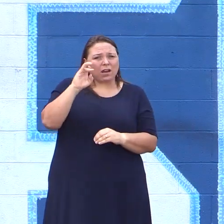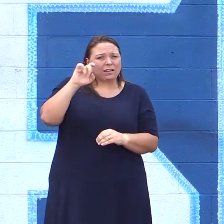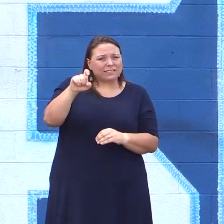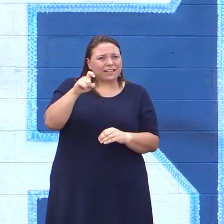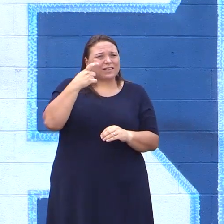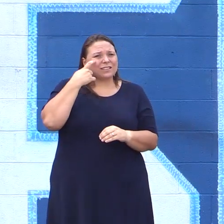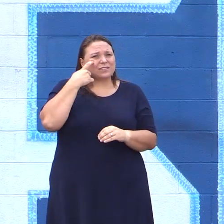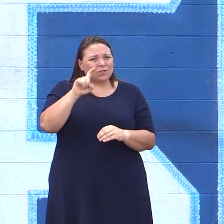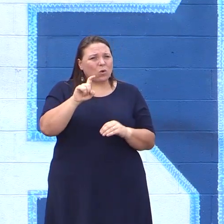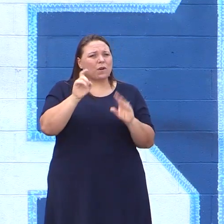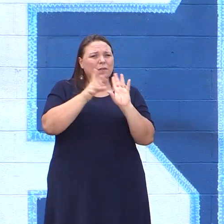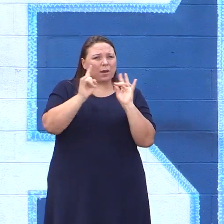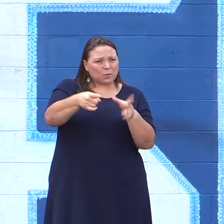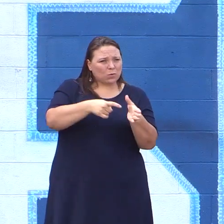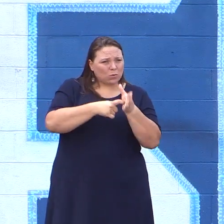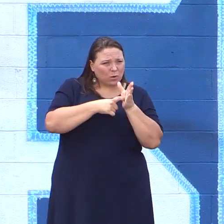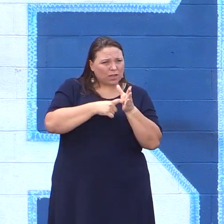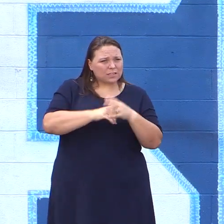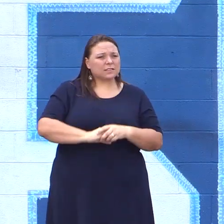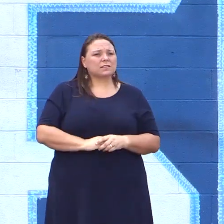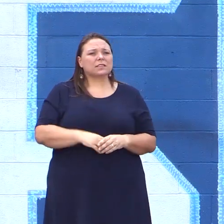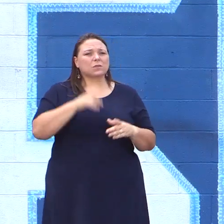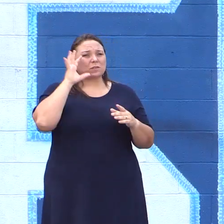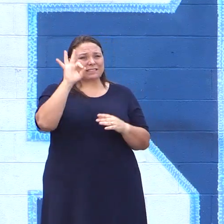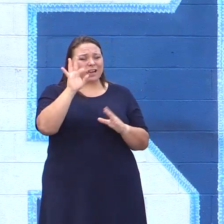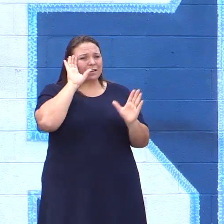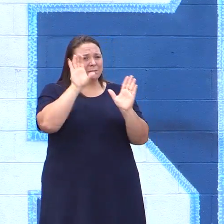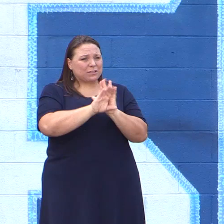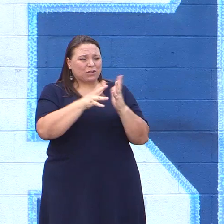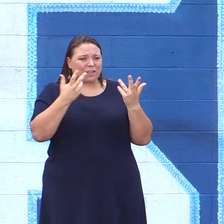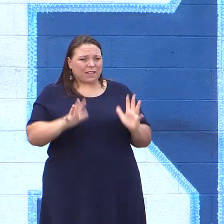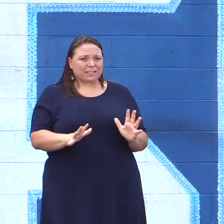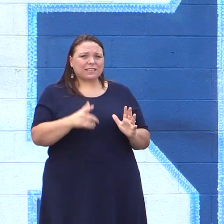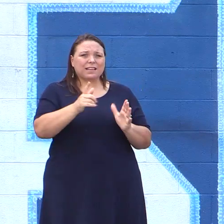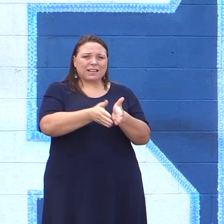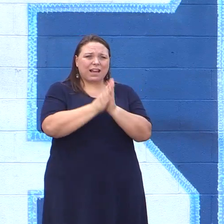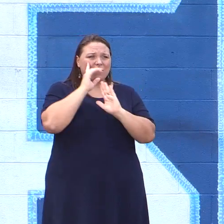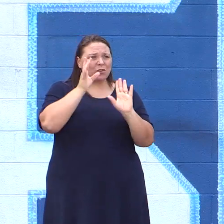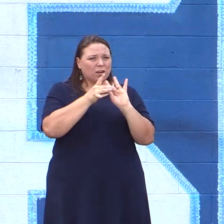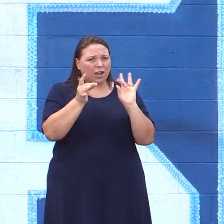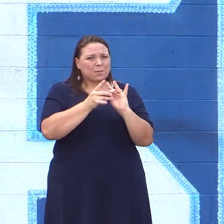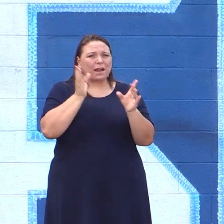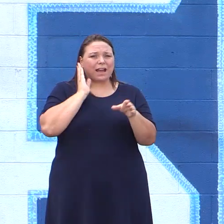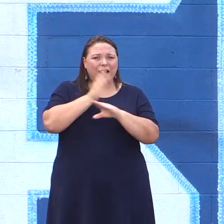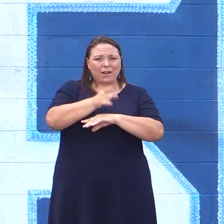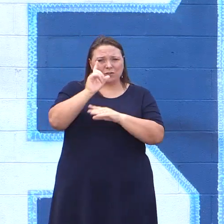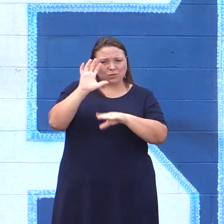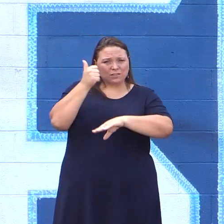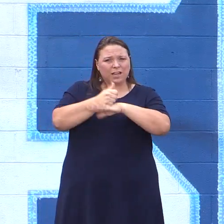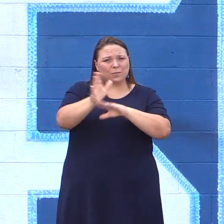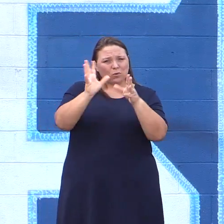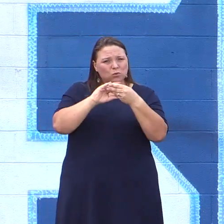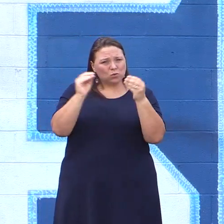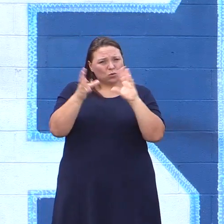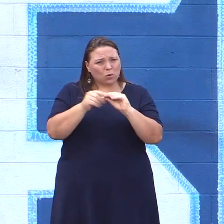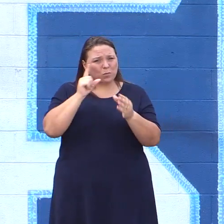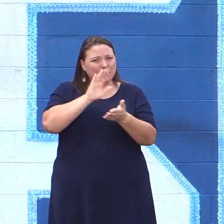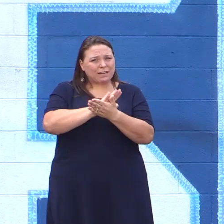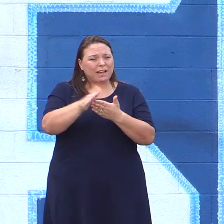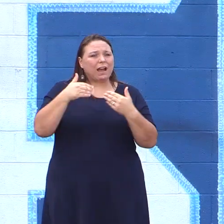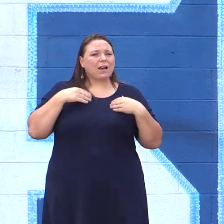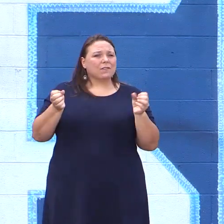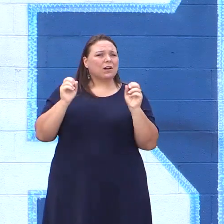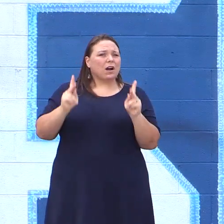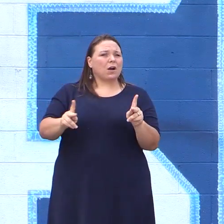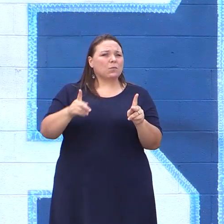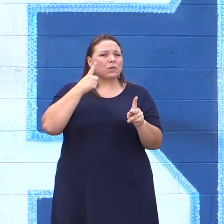for the comment that you requested. It was simply 9 screenshots and asking for comment. After you formulated your story, it would have been nice to have an